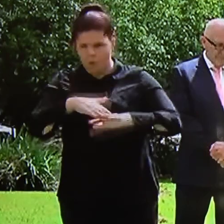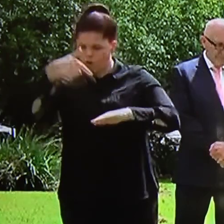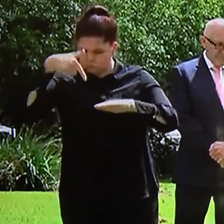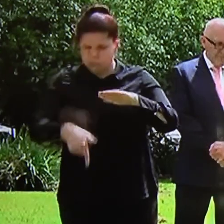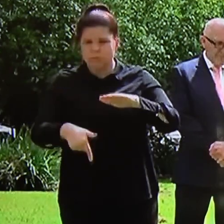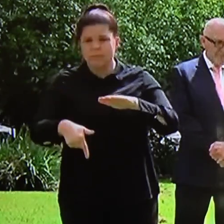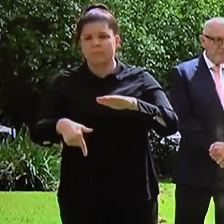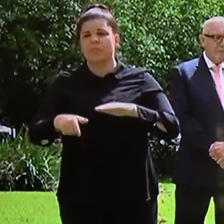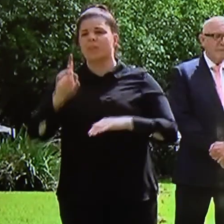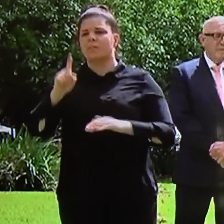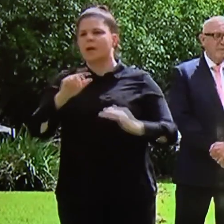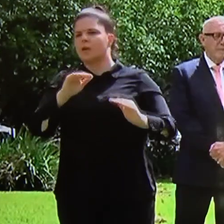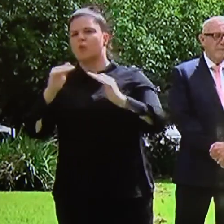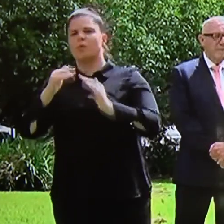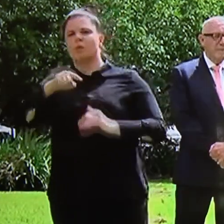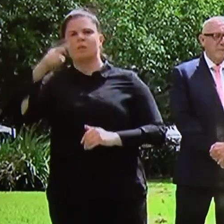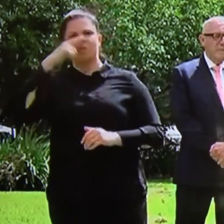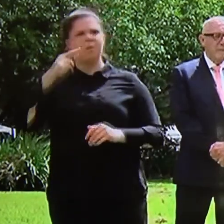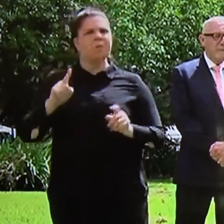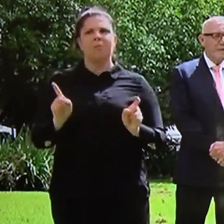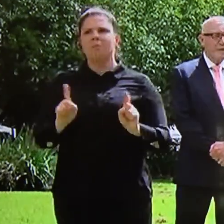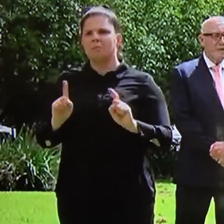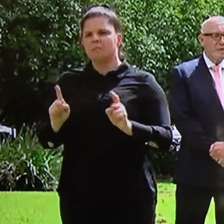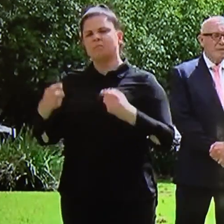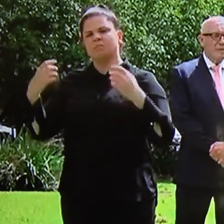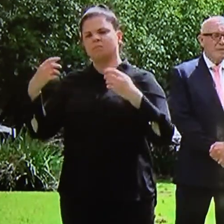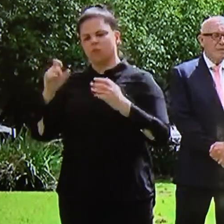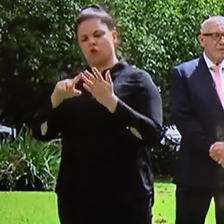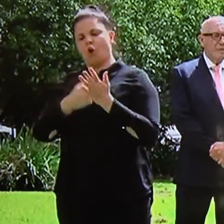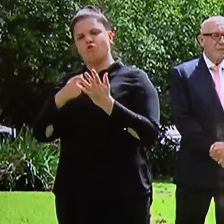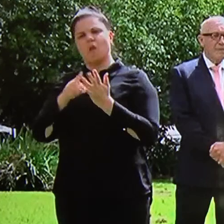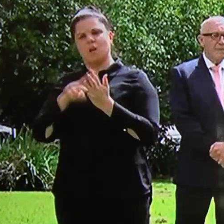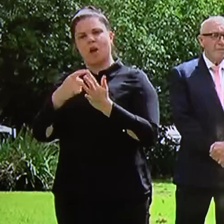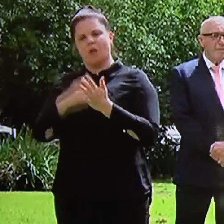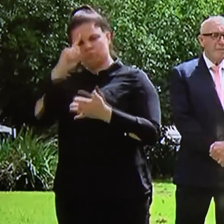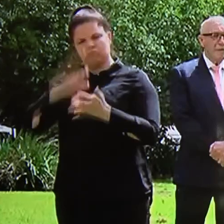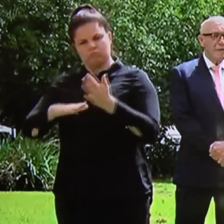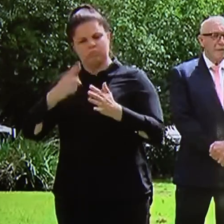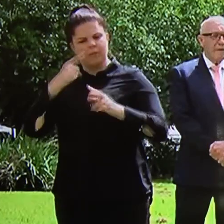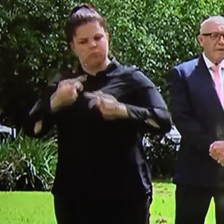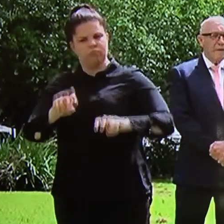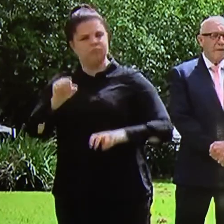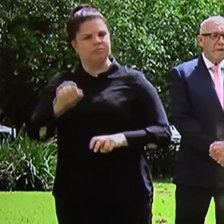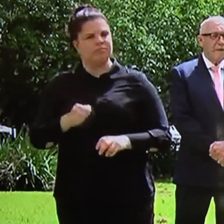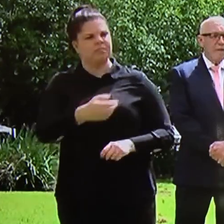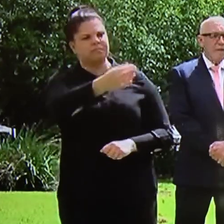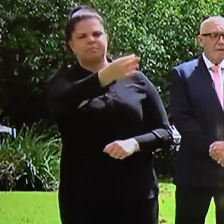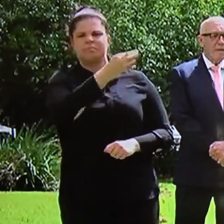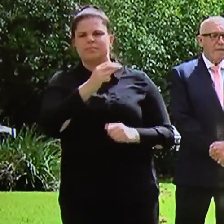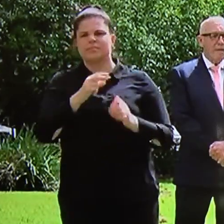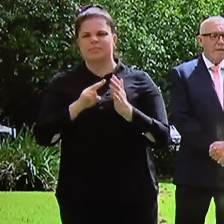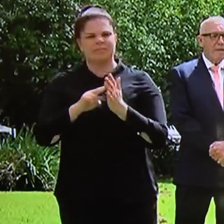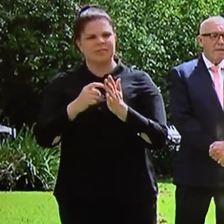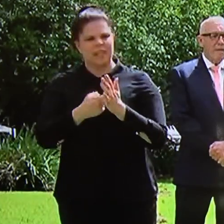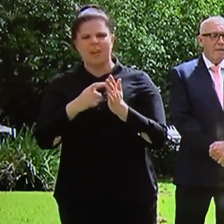of view, the coroner's in charge now in terms of that. Just back on the NRL, it's not helpful that the